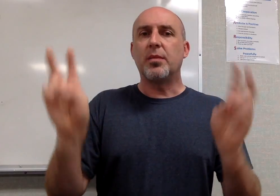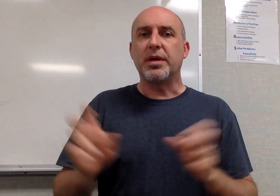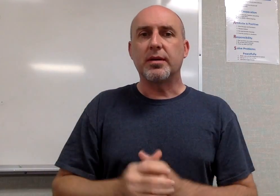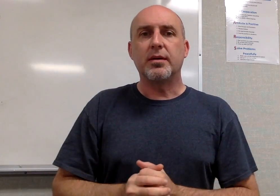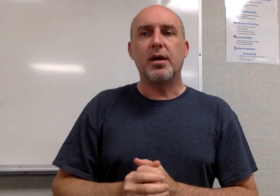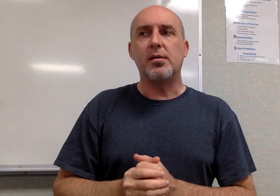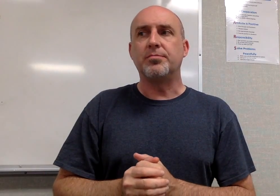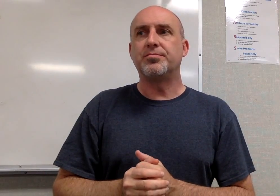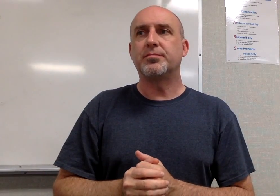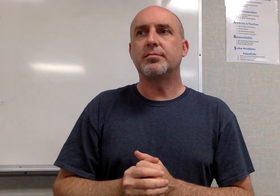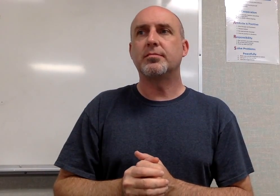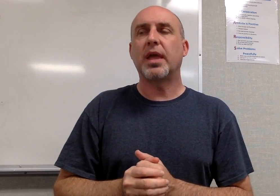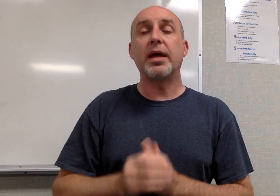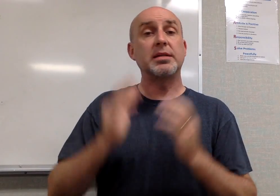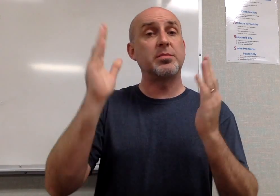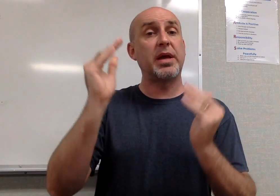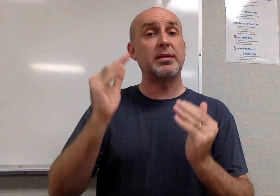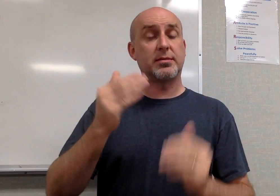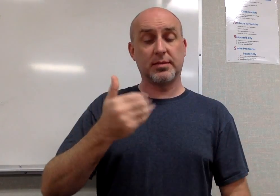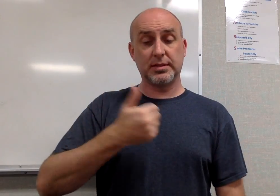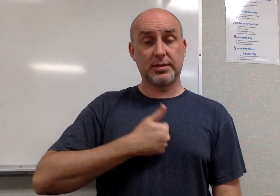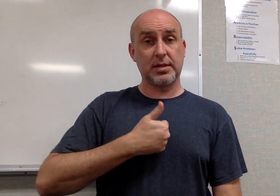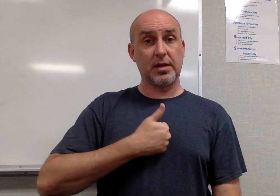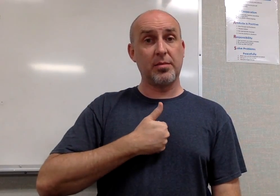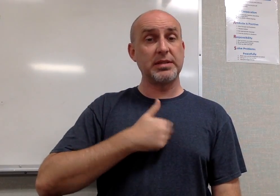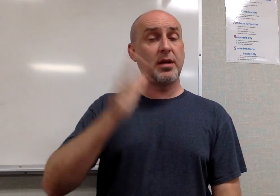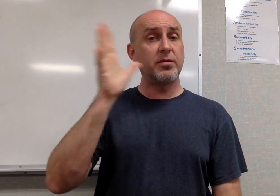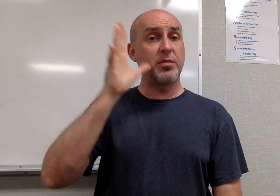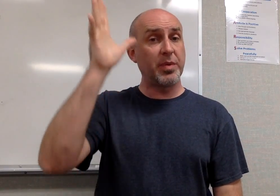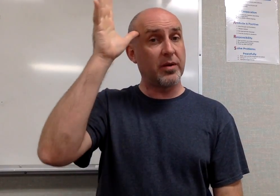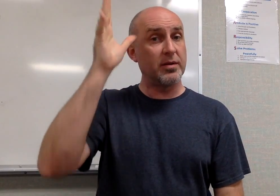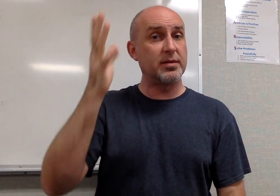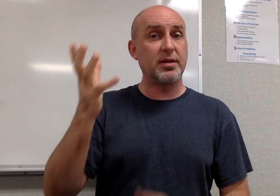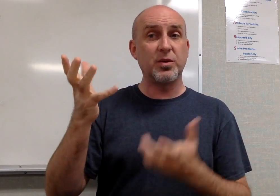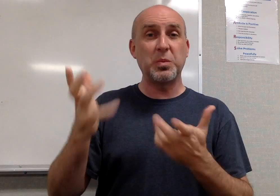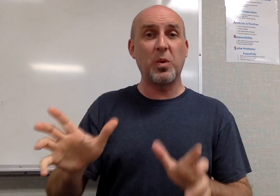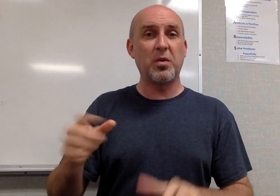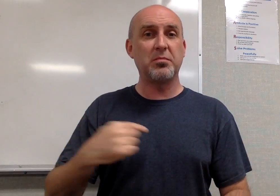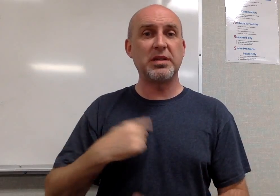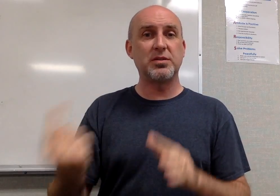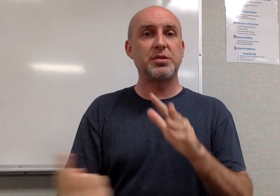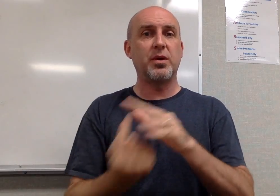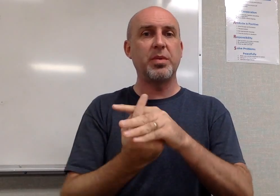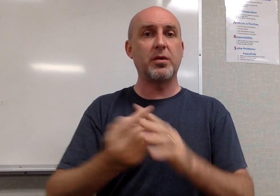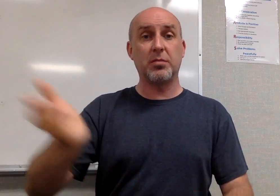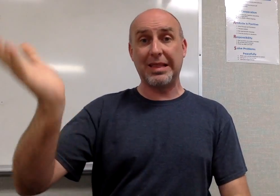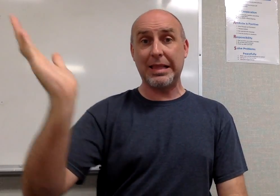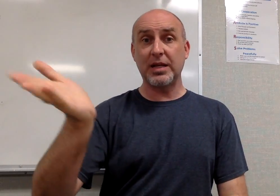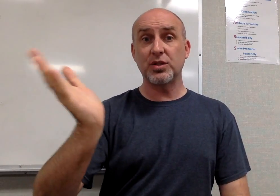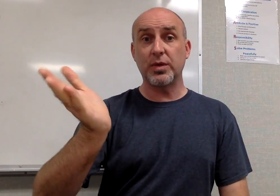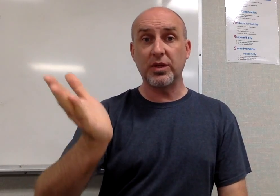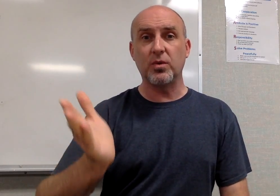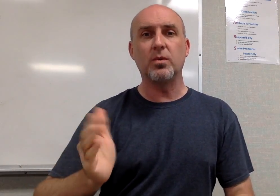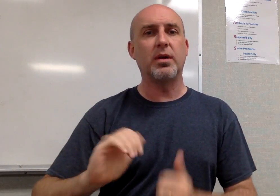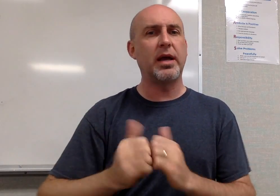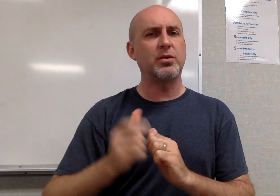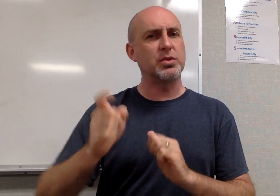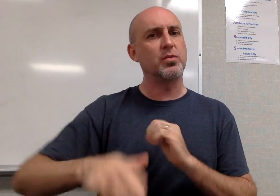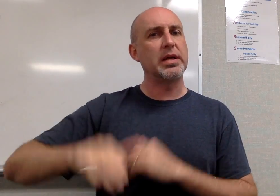topic. I expect, since I myself am a parent, that you won't want me to show up here and be lecturing you on how you should raise